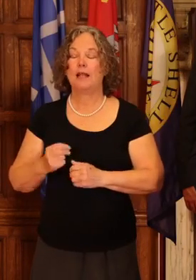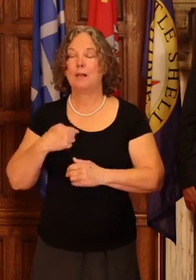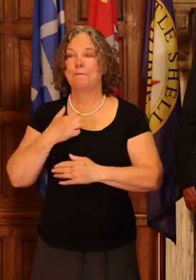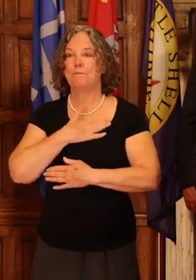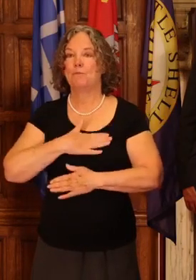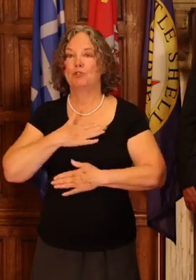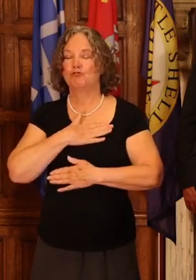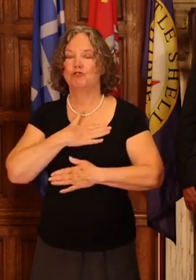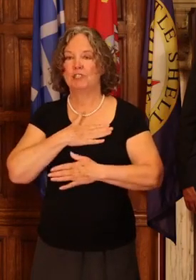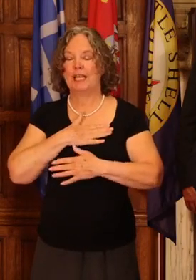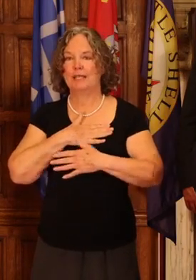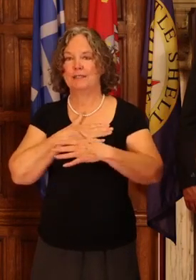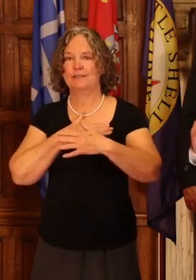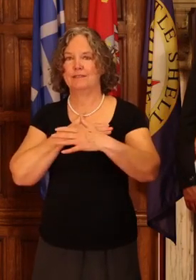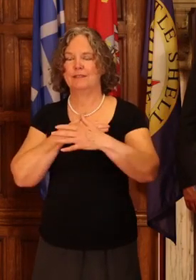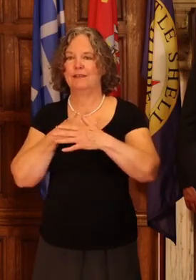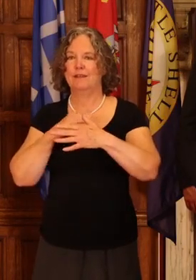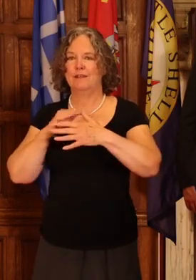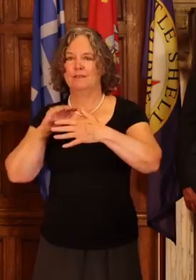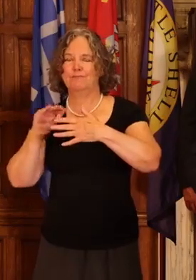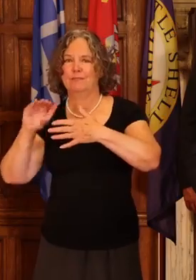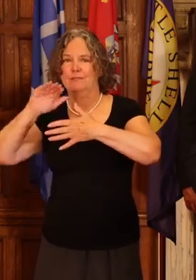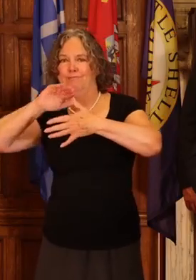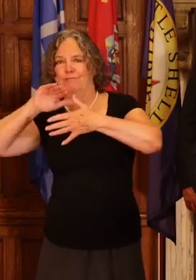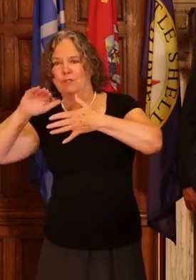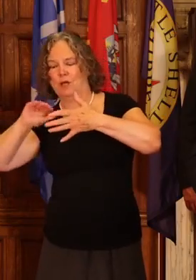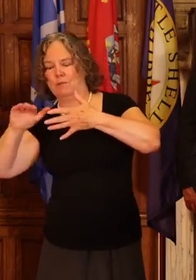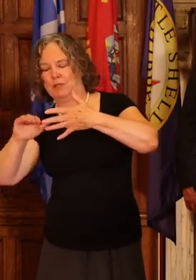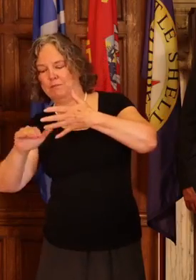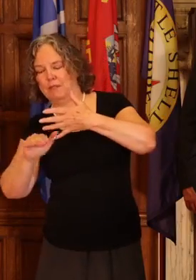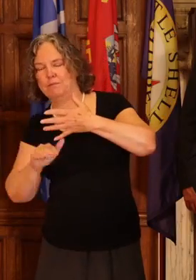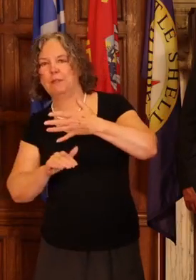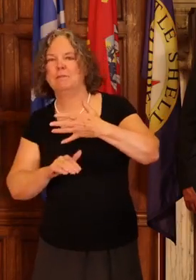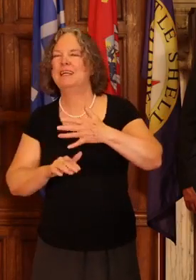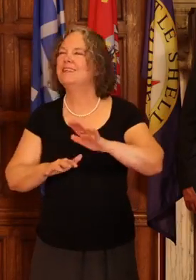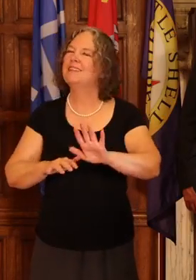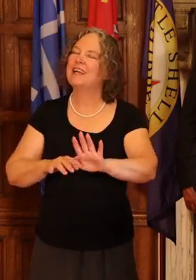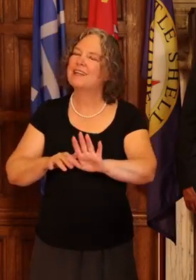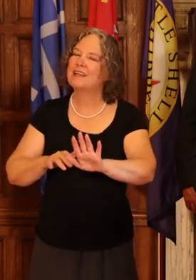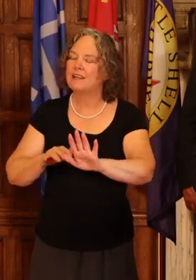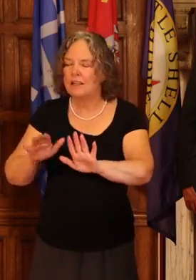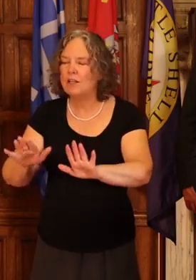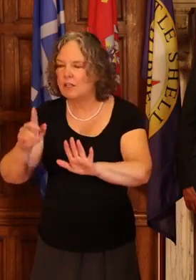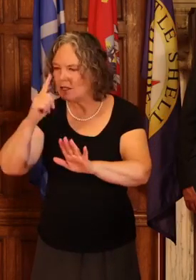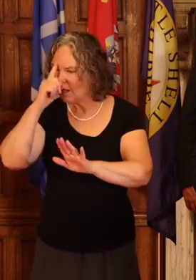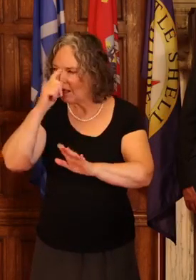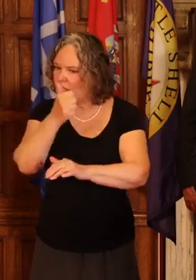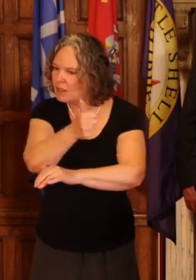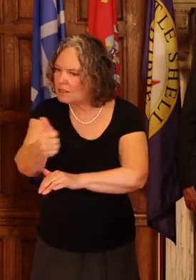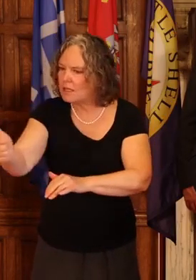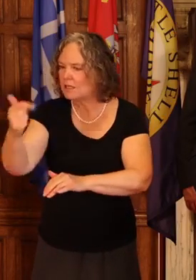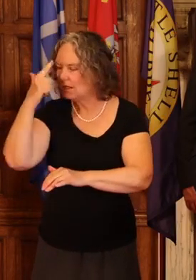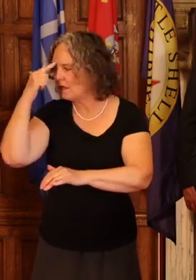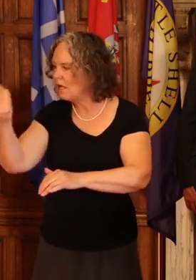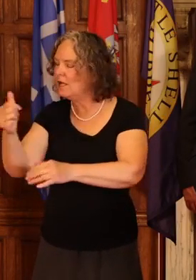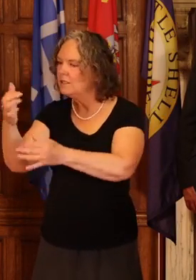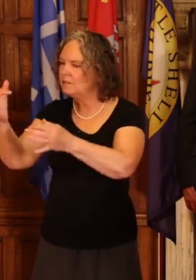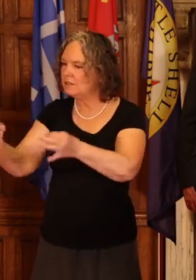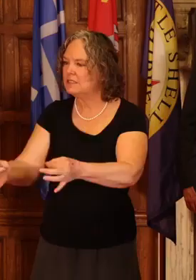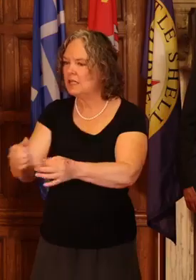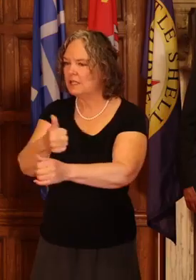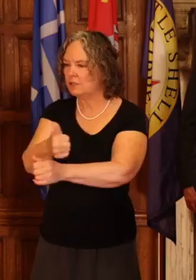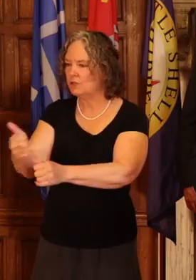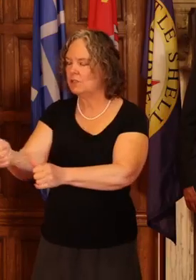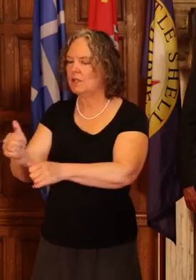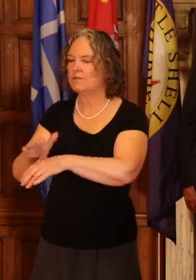the top-down, not a top-down mandate approach on this, to let each individual decide on their